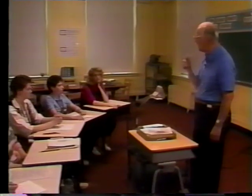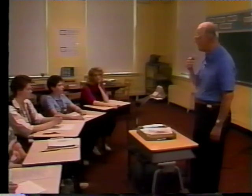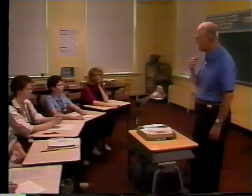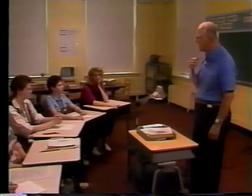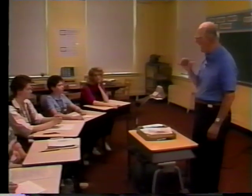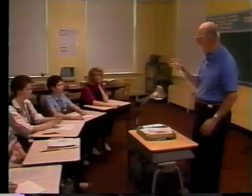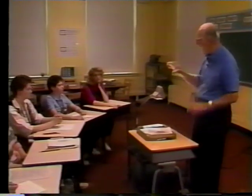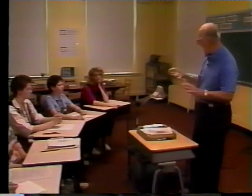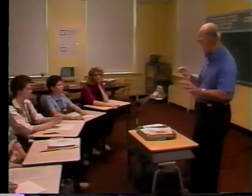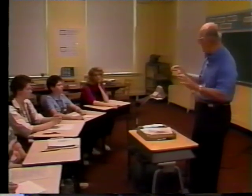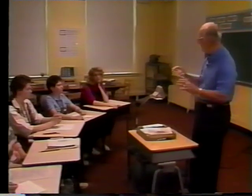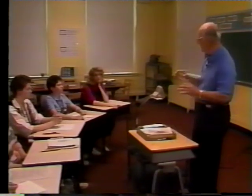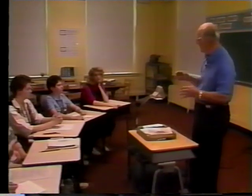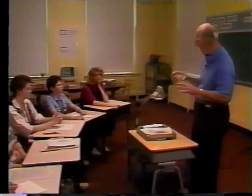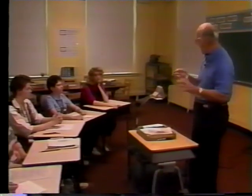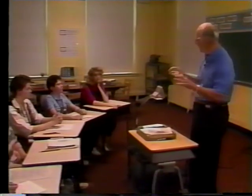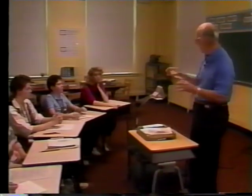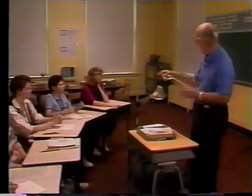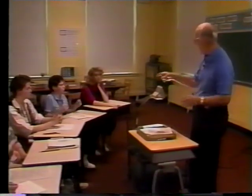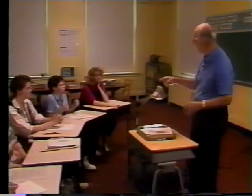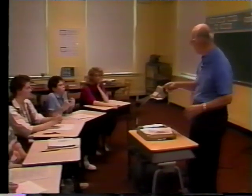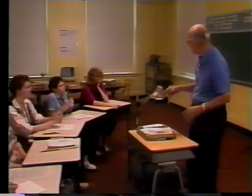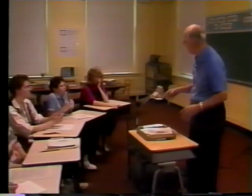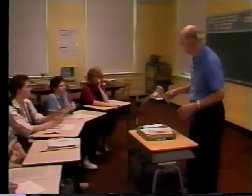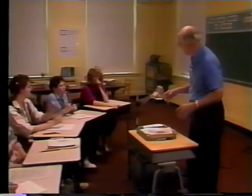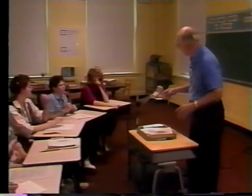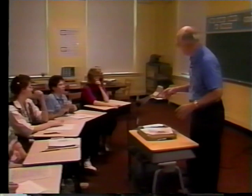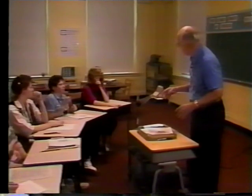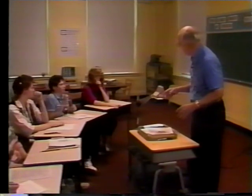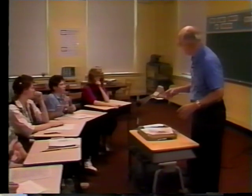See now after that.